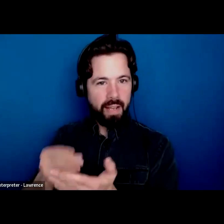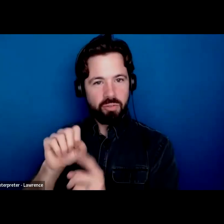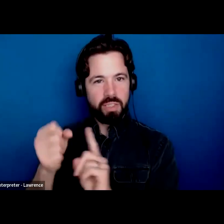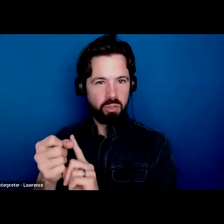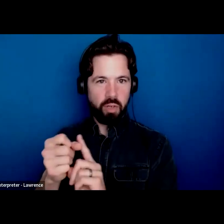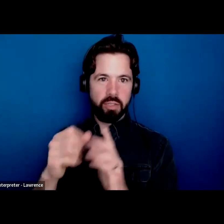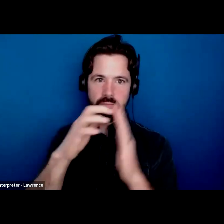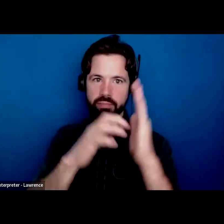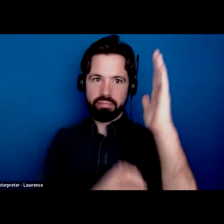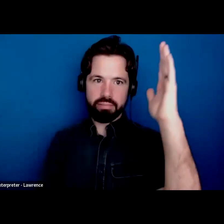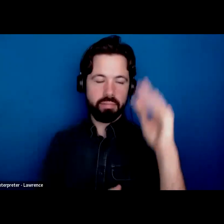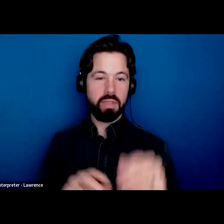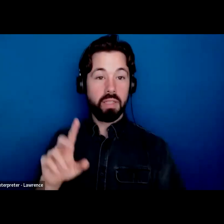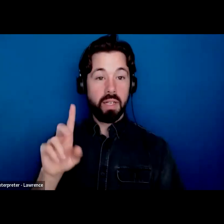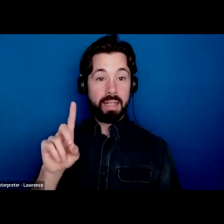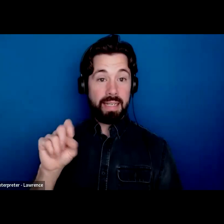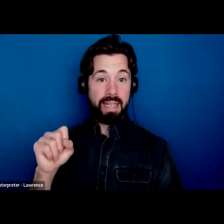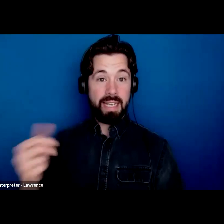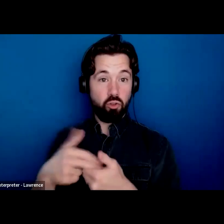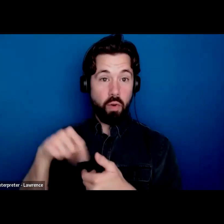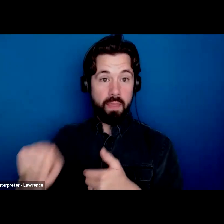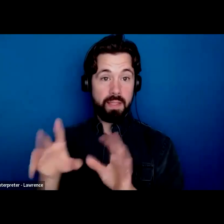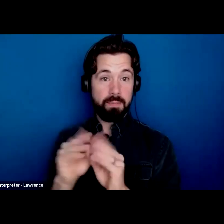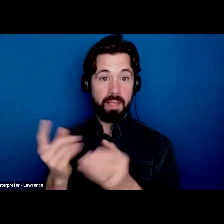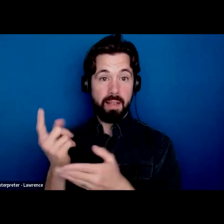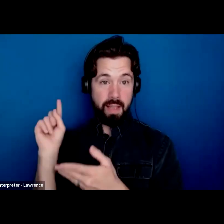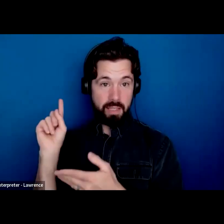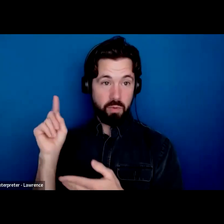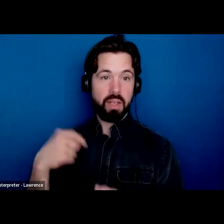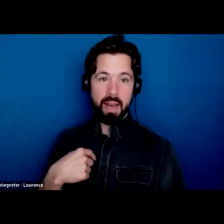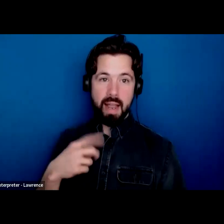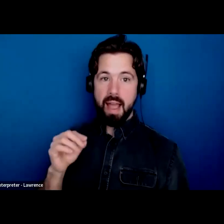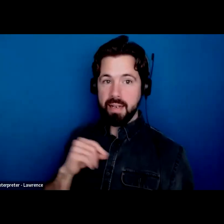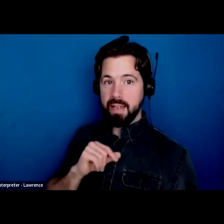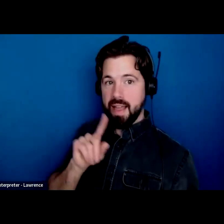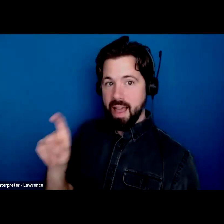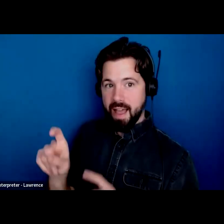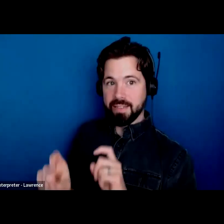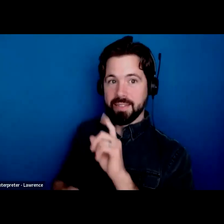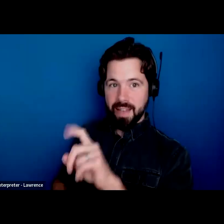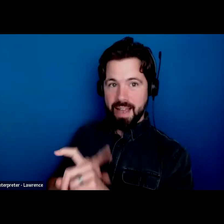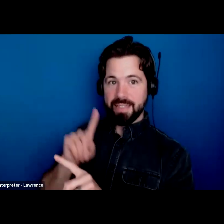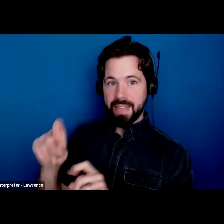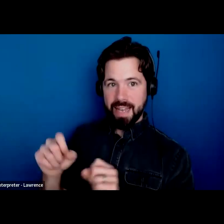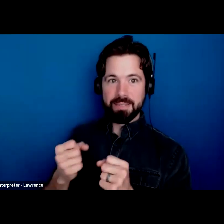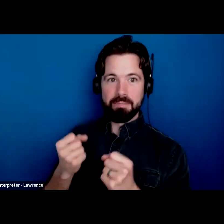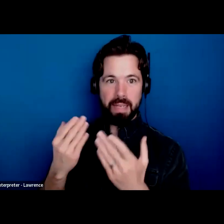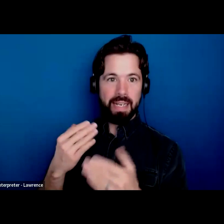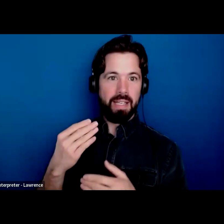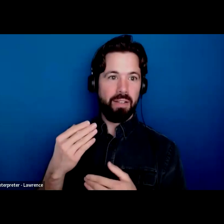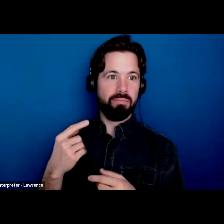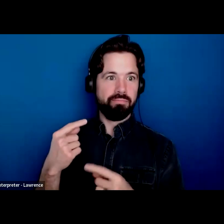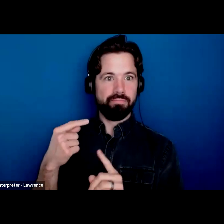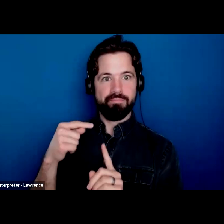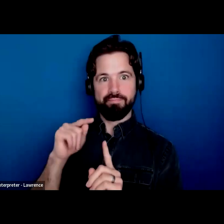We did have DDS here last week, and I asked a lot of the questions that I've been talking to you all about for months, which is, at what point are we